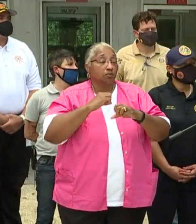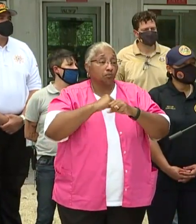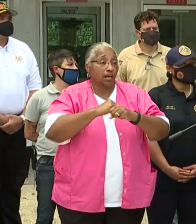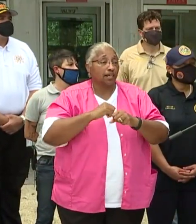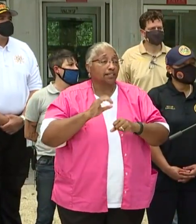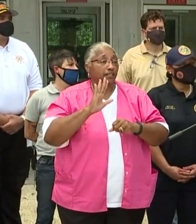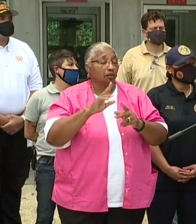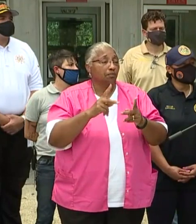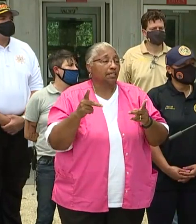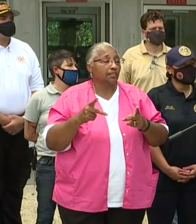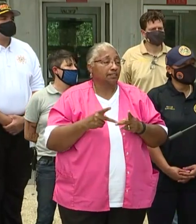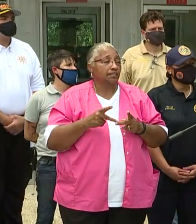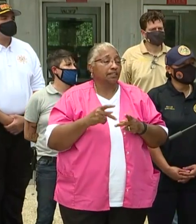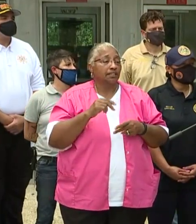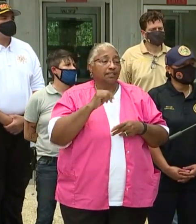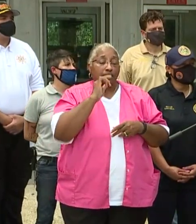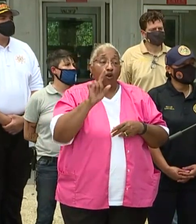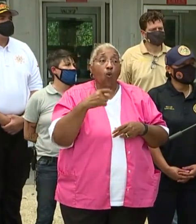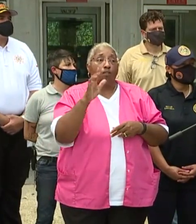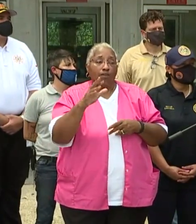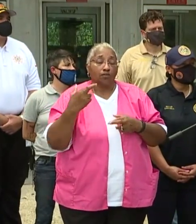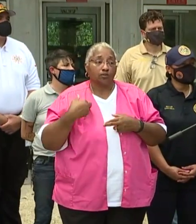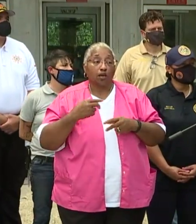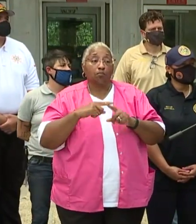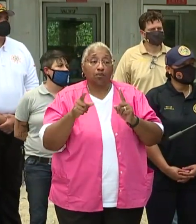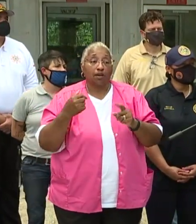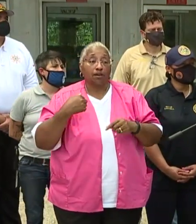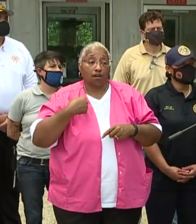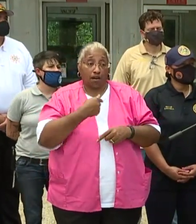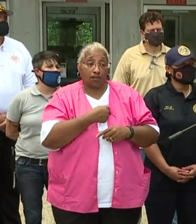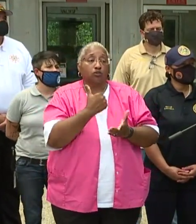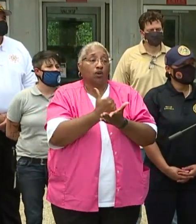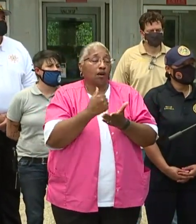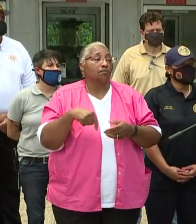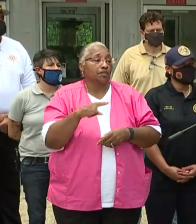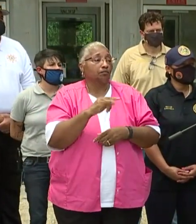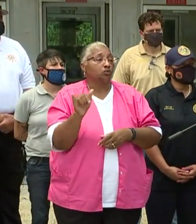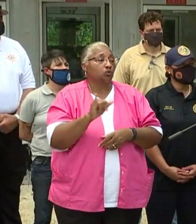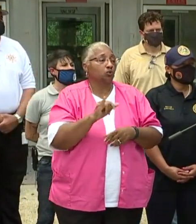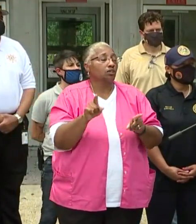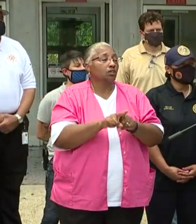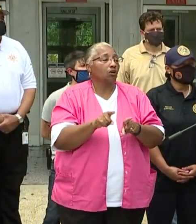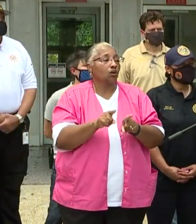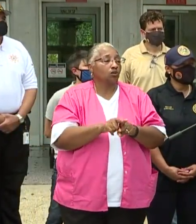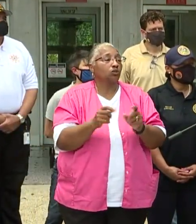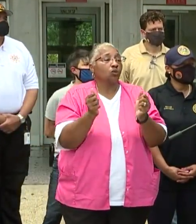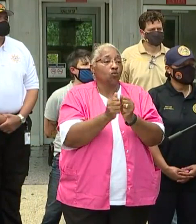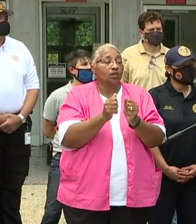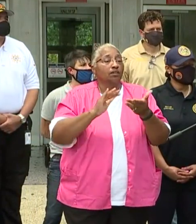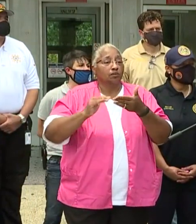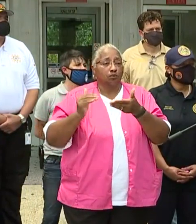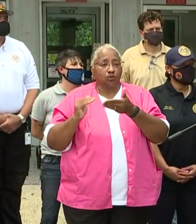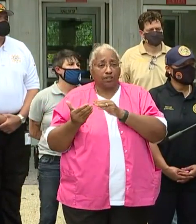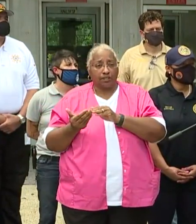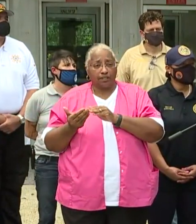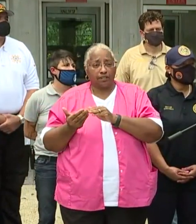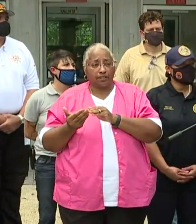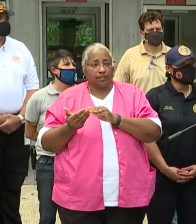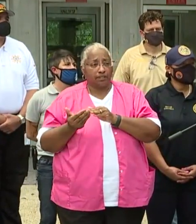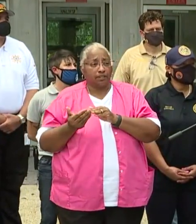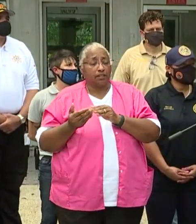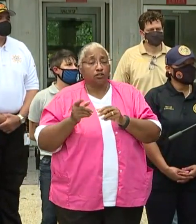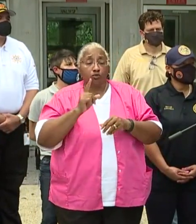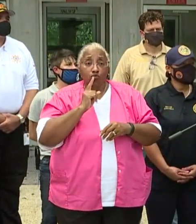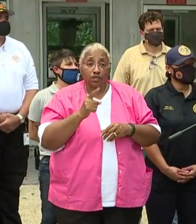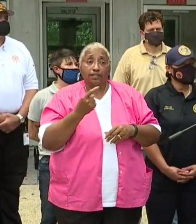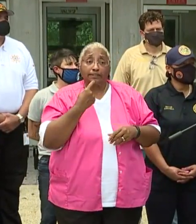upon them. It's our duty, it's our responsibility to help them with this as well. But it is also incumbent upon the community to lean in and lean